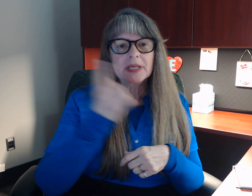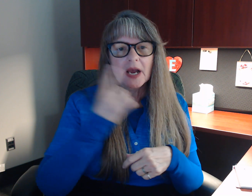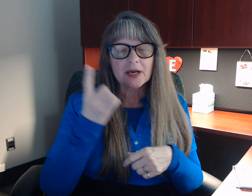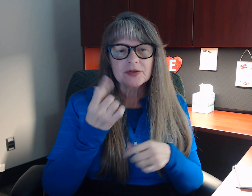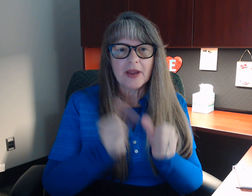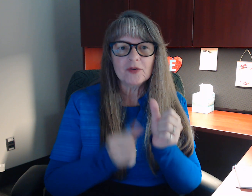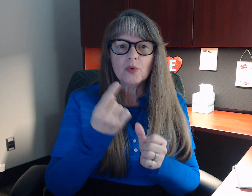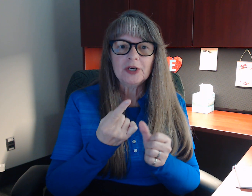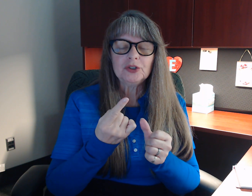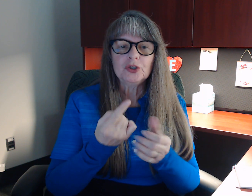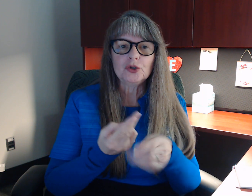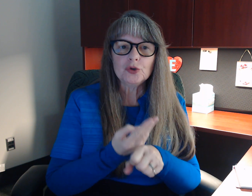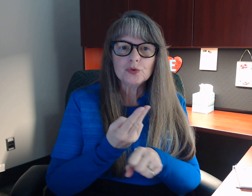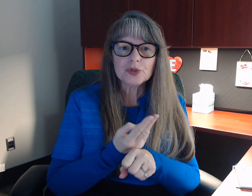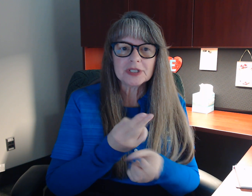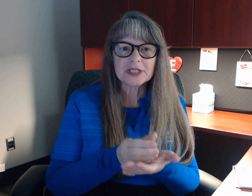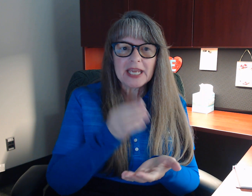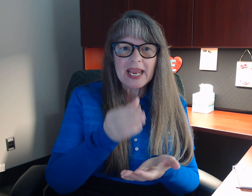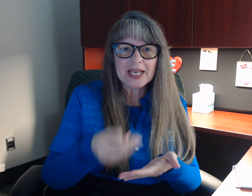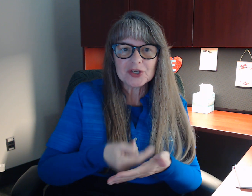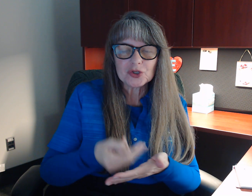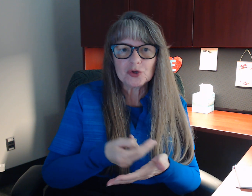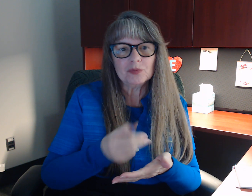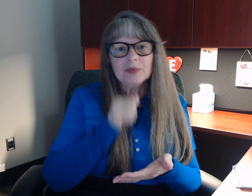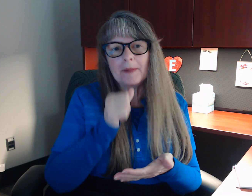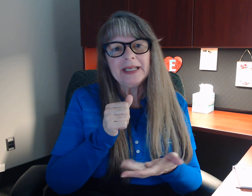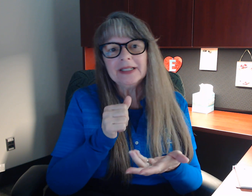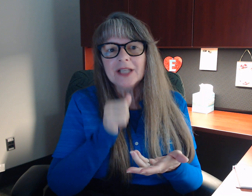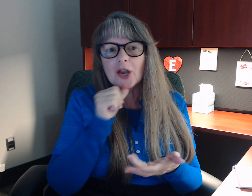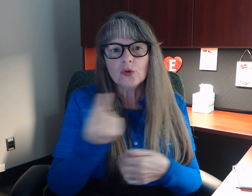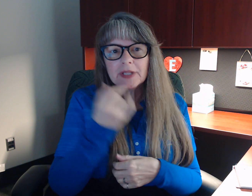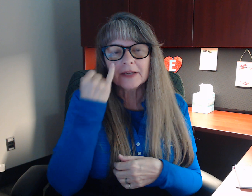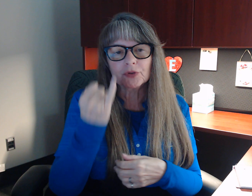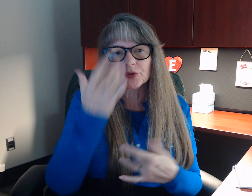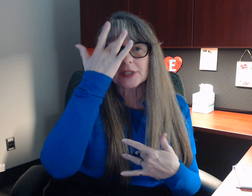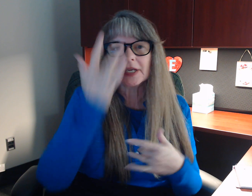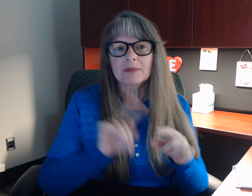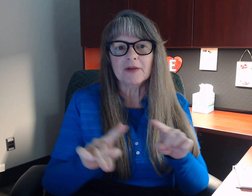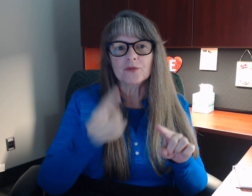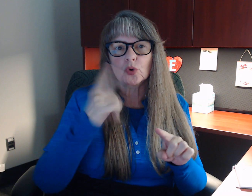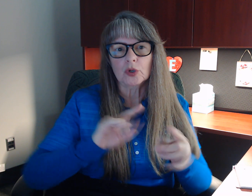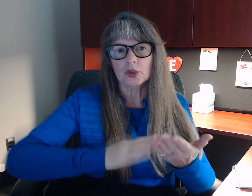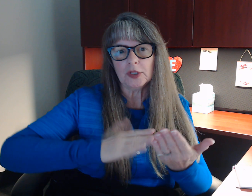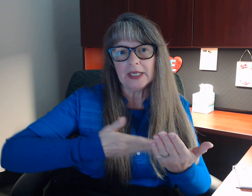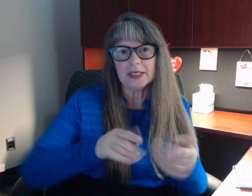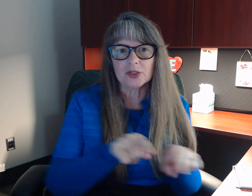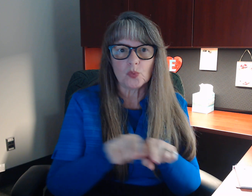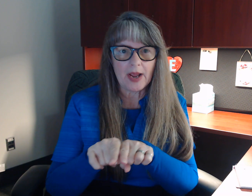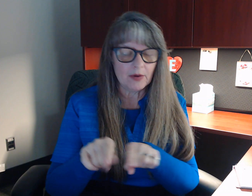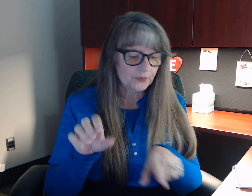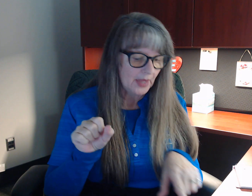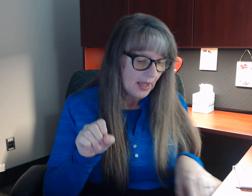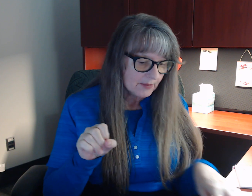because everyone uses canned soup. I mean, not only if you're sick, but for cooking as well. But